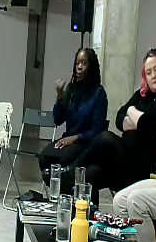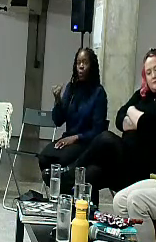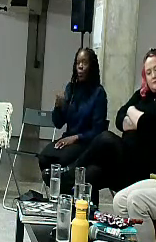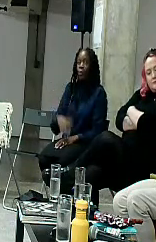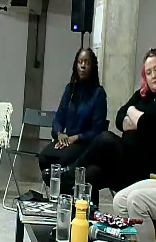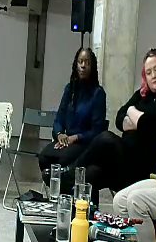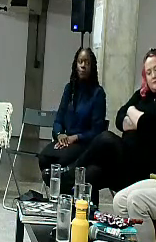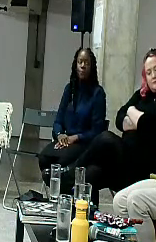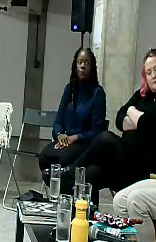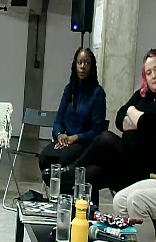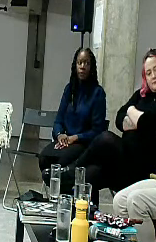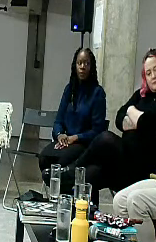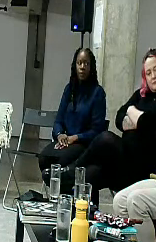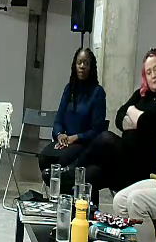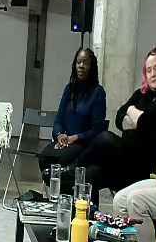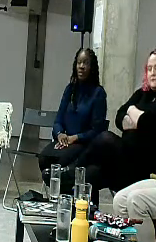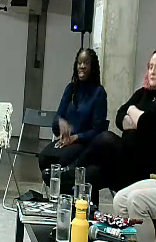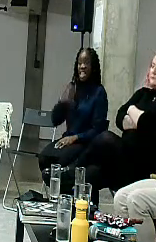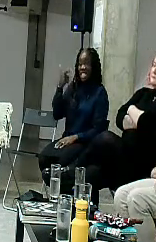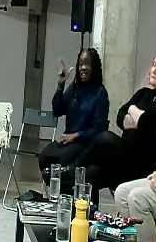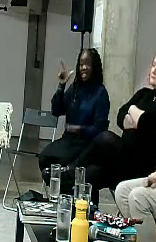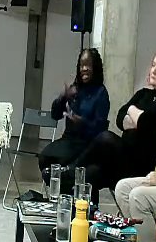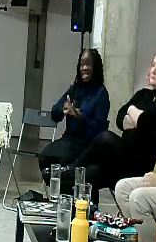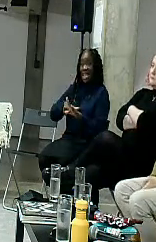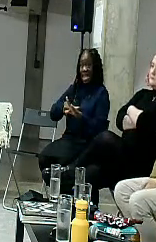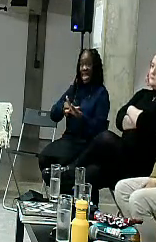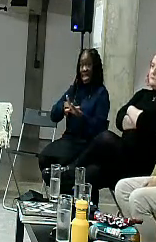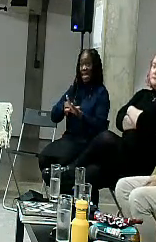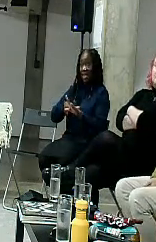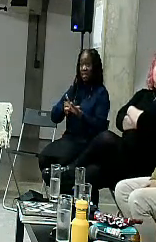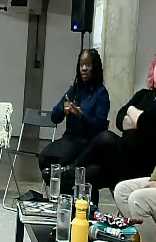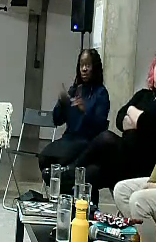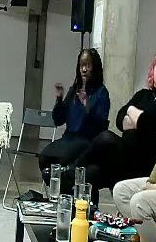Anyway, it took us 7 years to get an inquest.